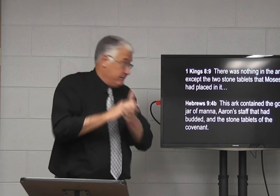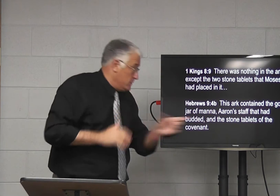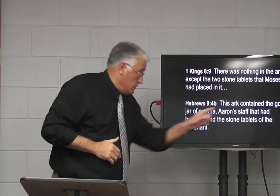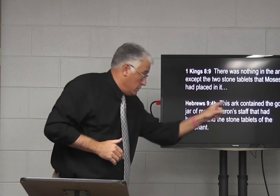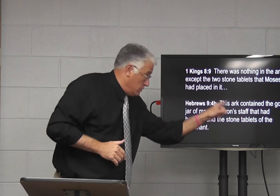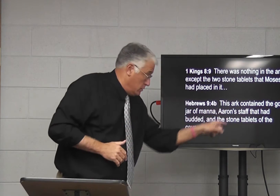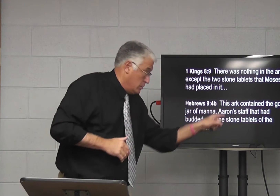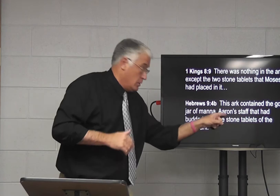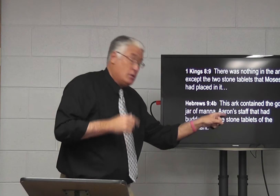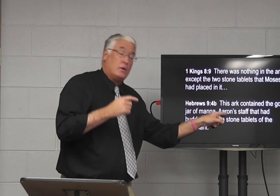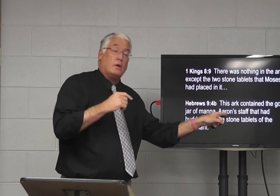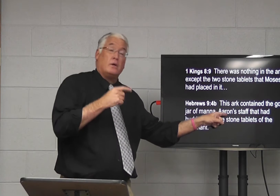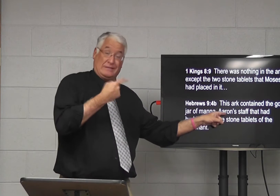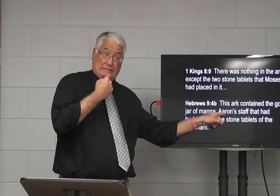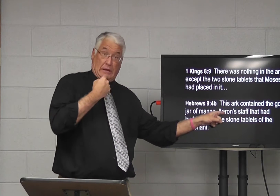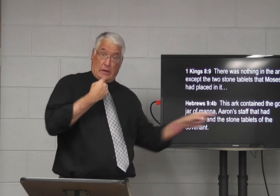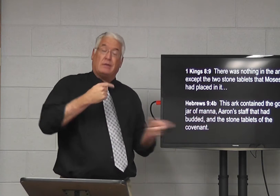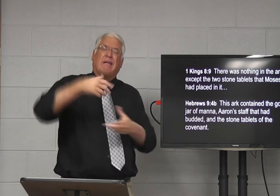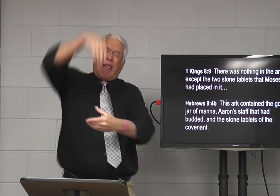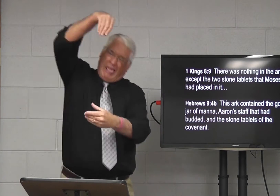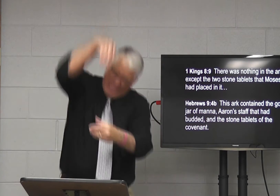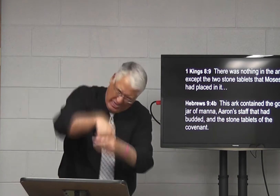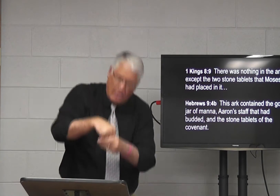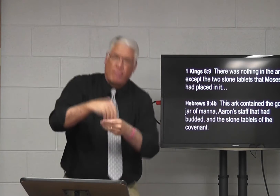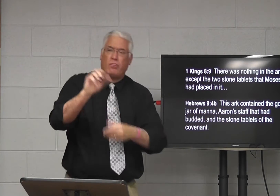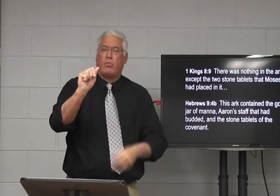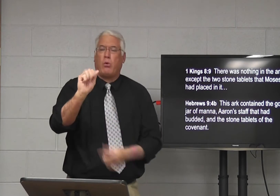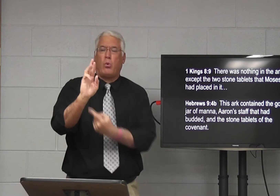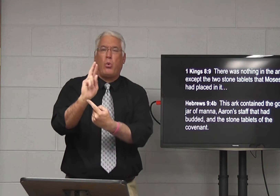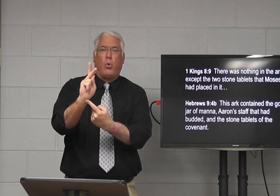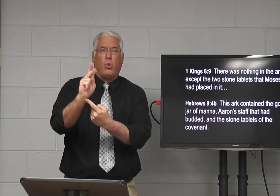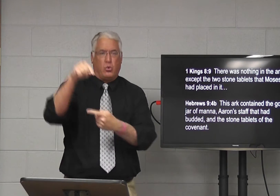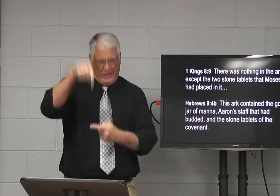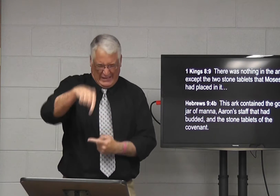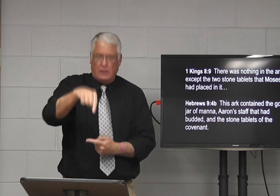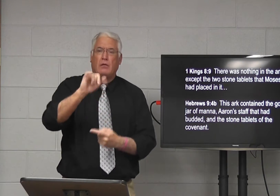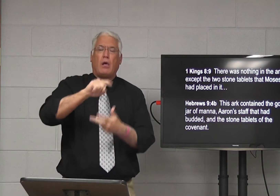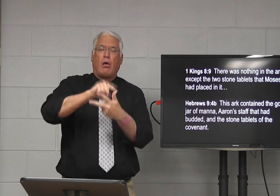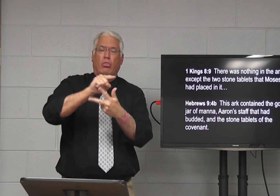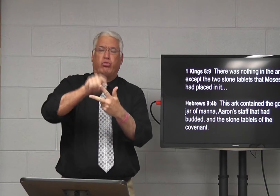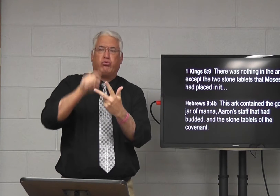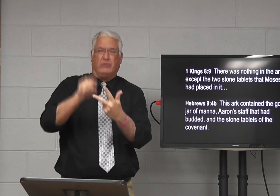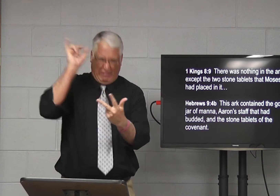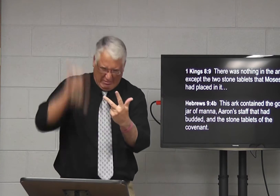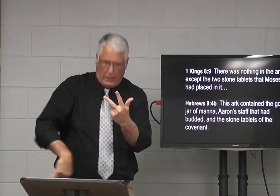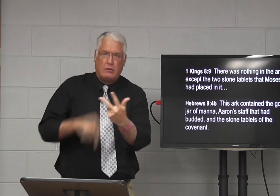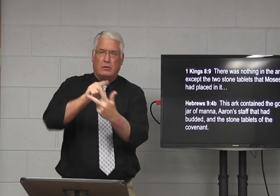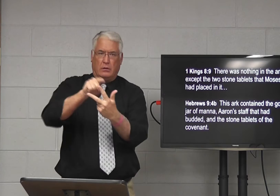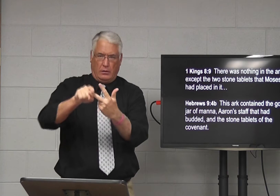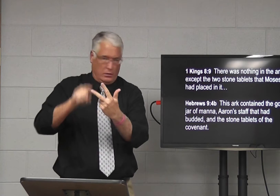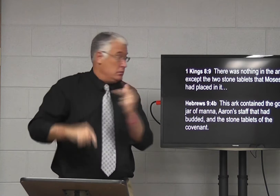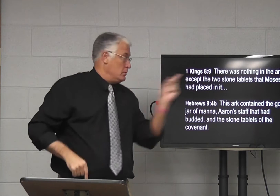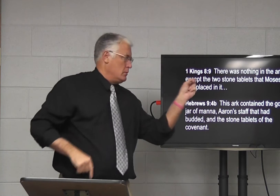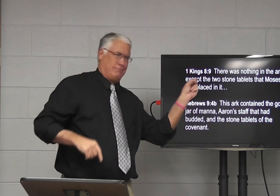that there were two stones, only two stones, and then the next verse says that there was a golden jar of manna and a